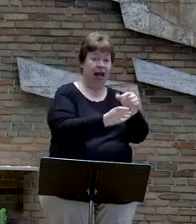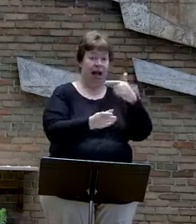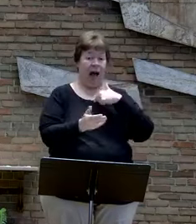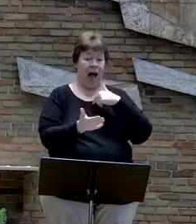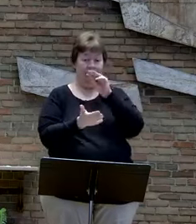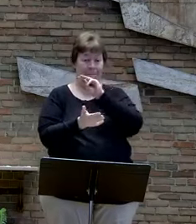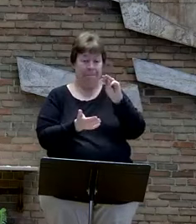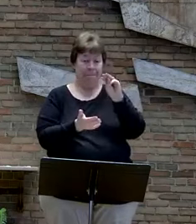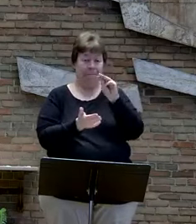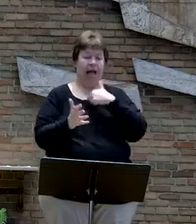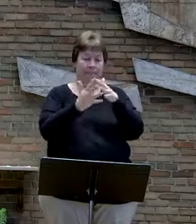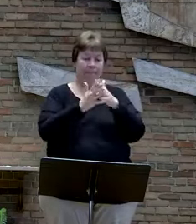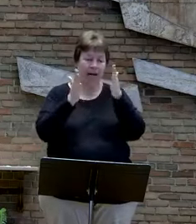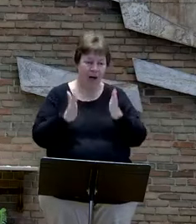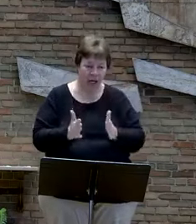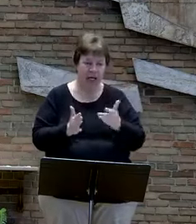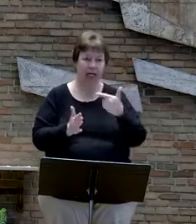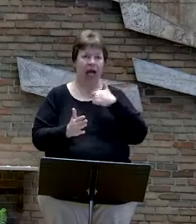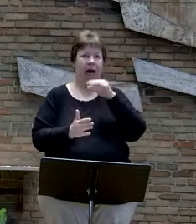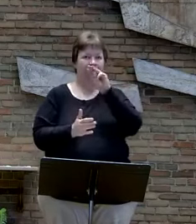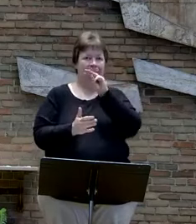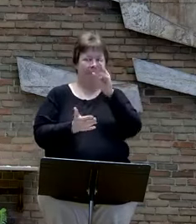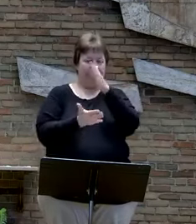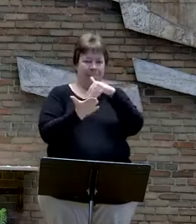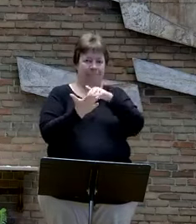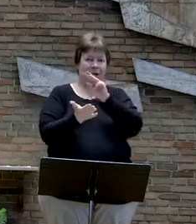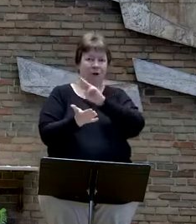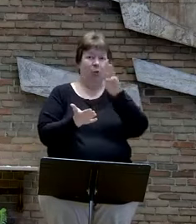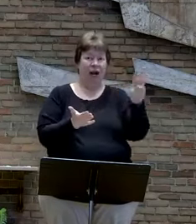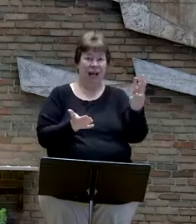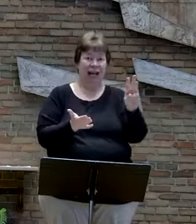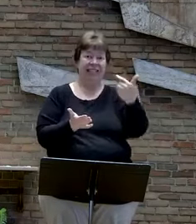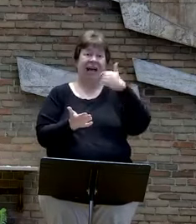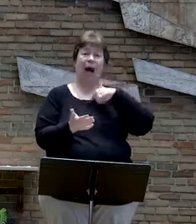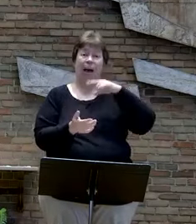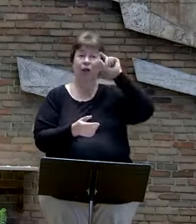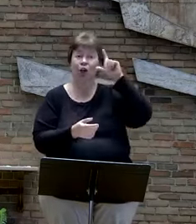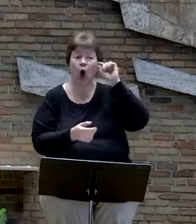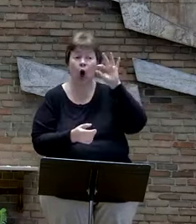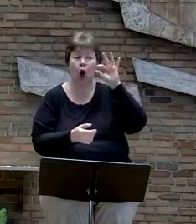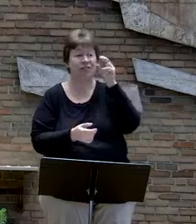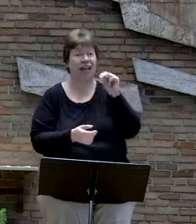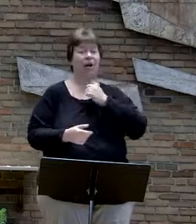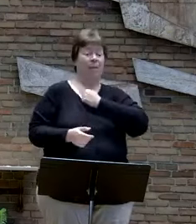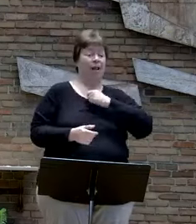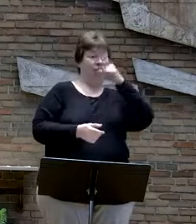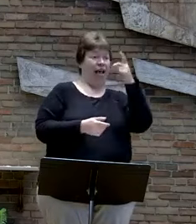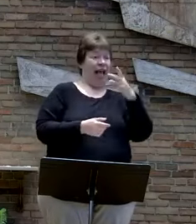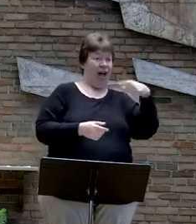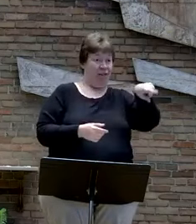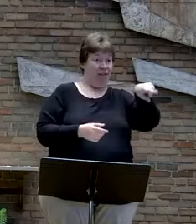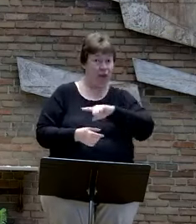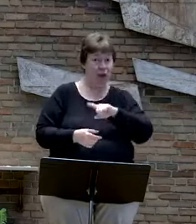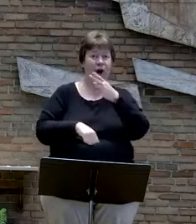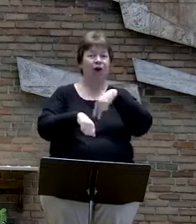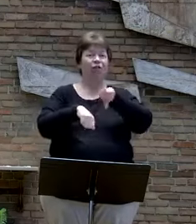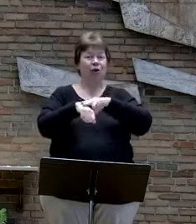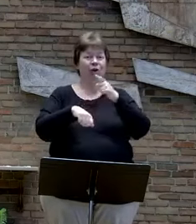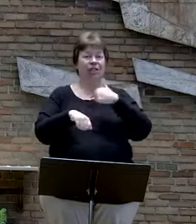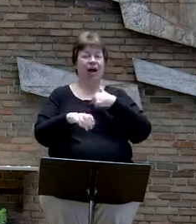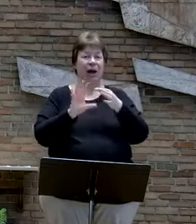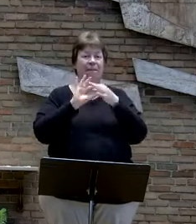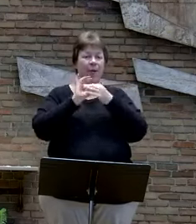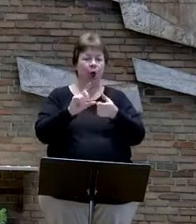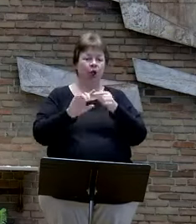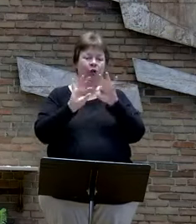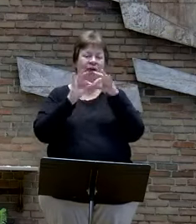Midwesterner. While I may need to apologize to about half of you, I'm a Cardinals fan. Of course, I belong to a family.